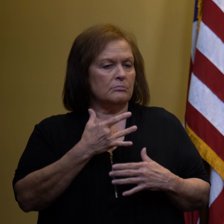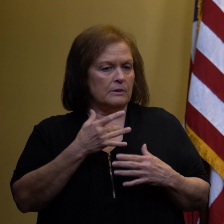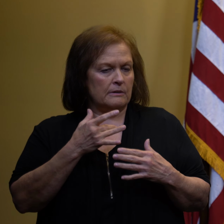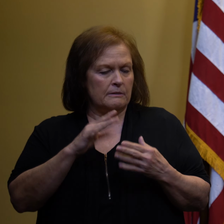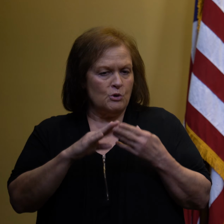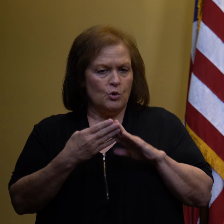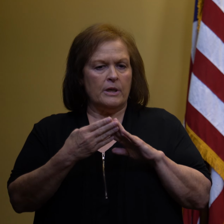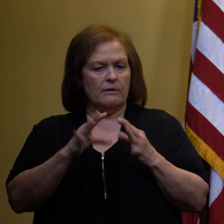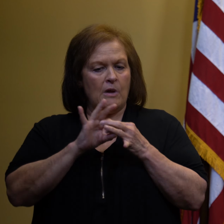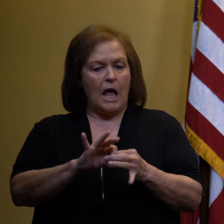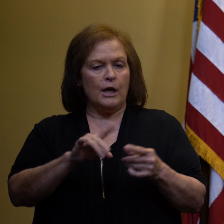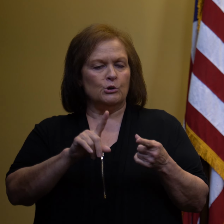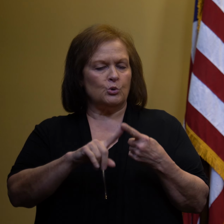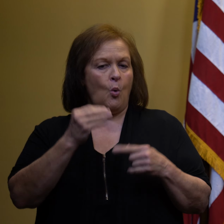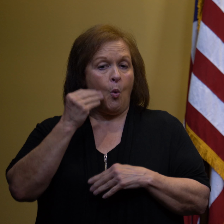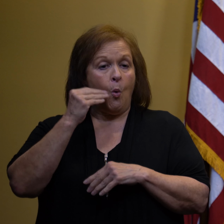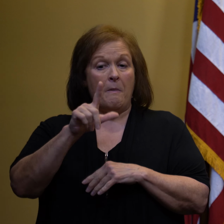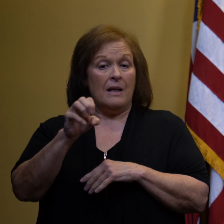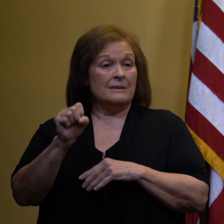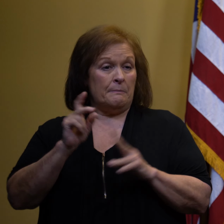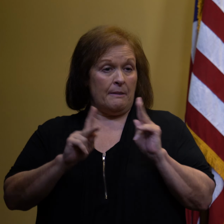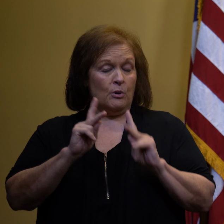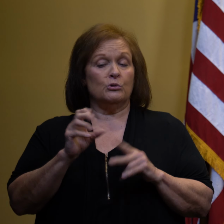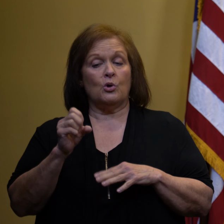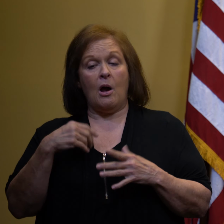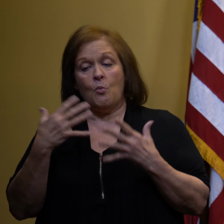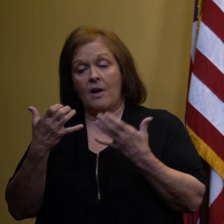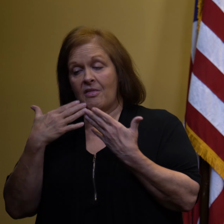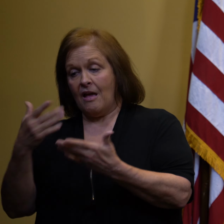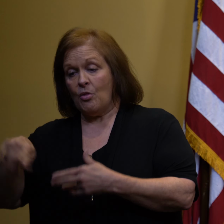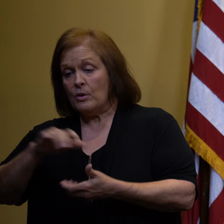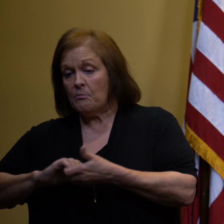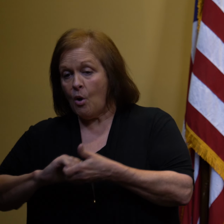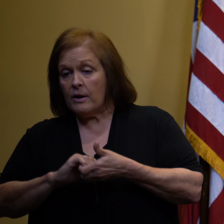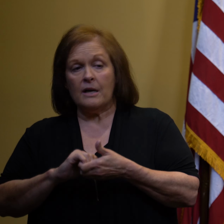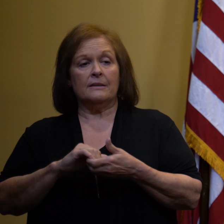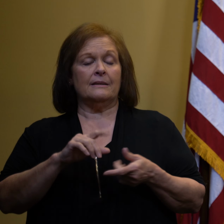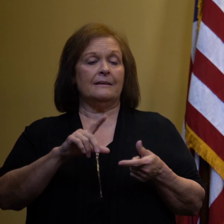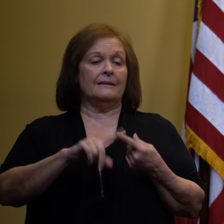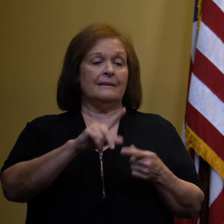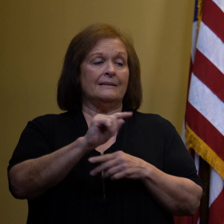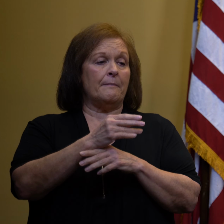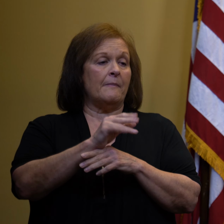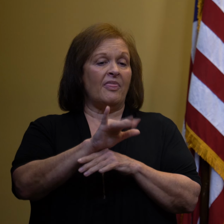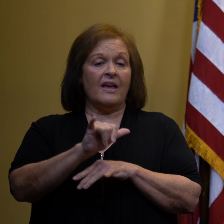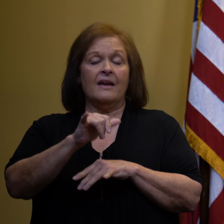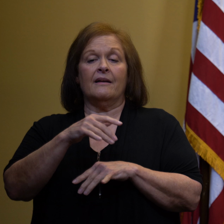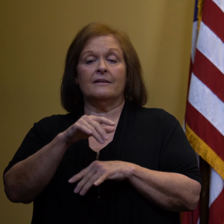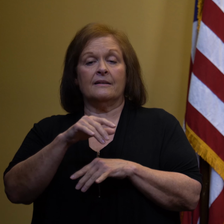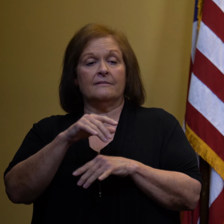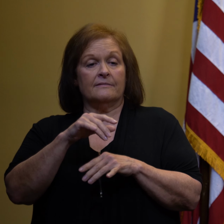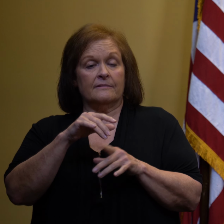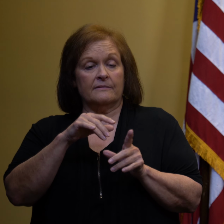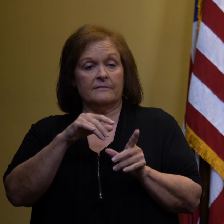homeless population. And so I just want to say thank you to the partners and, of course, to Nathaniel for organizing this. And